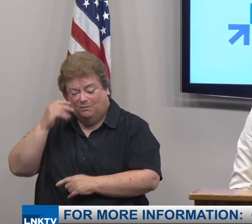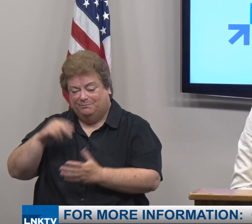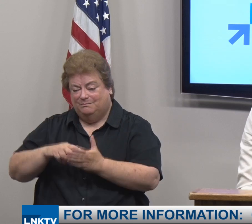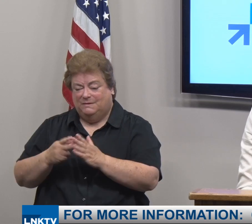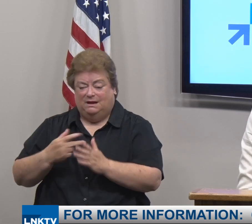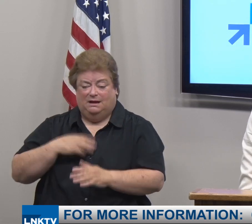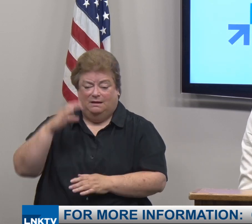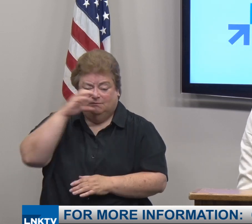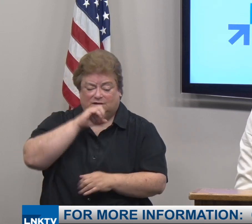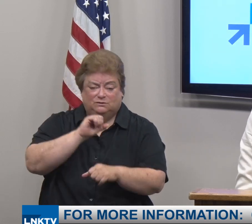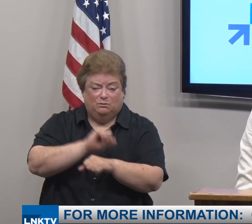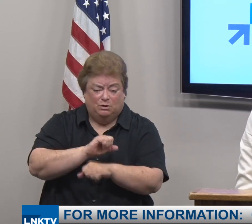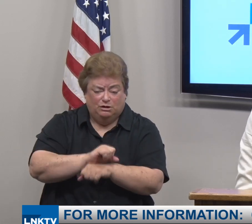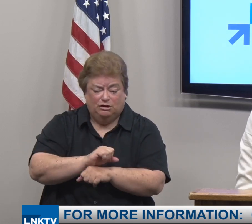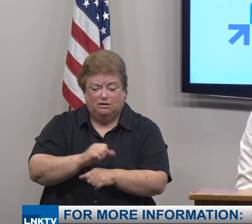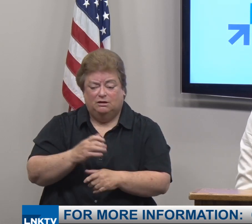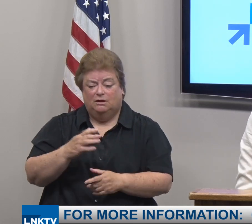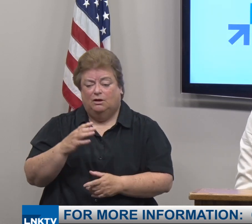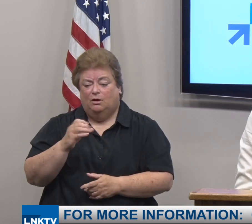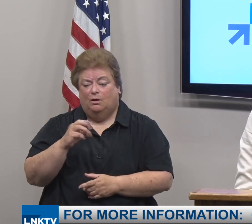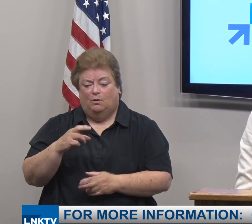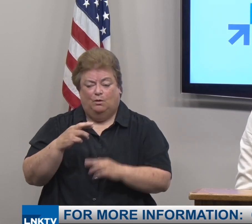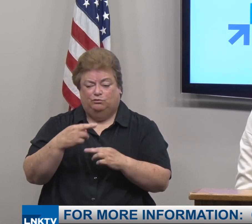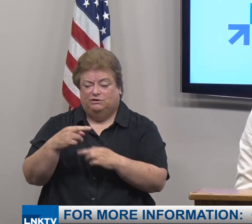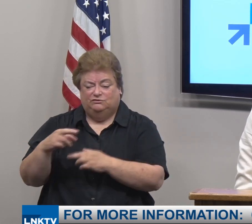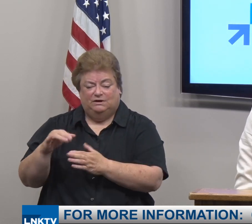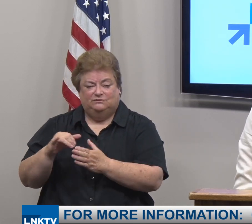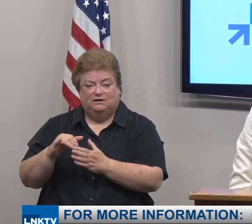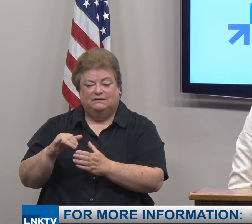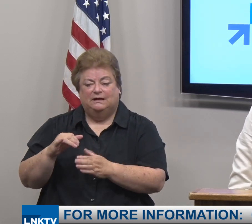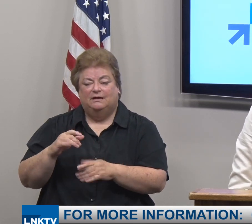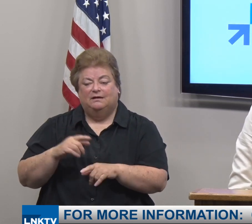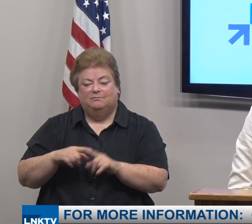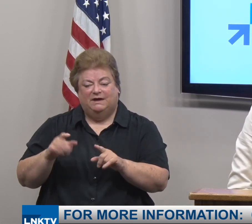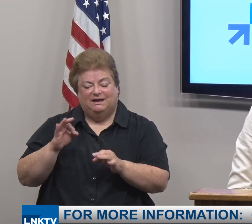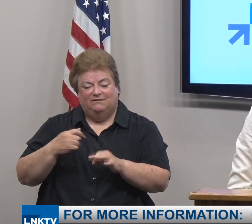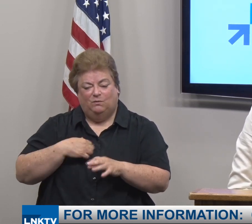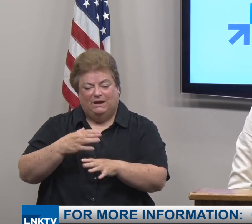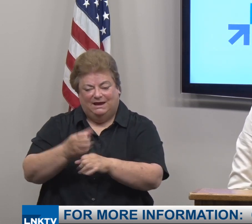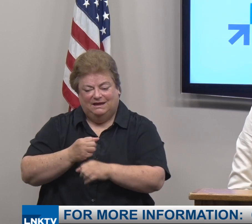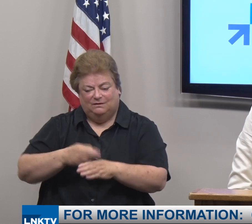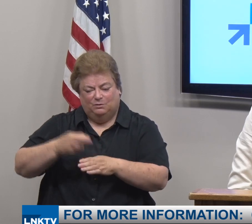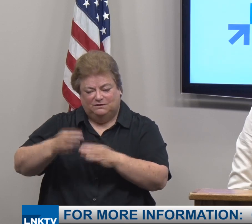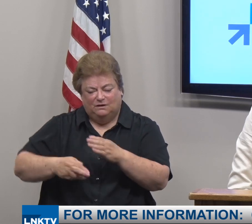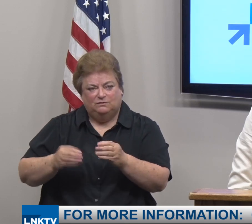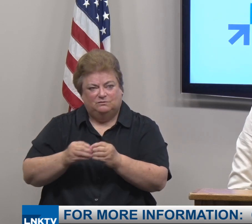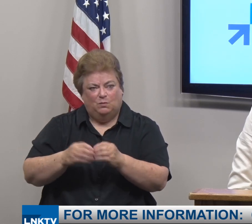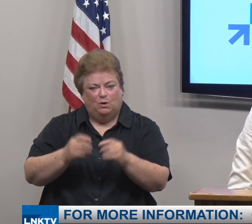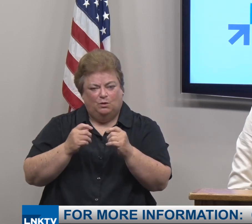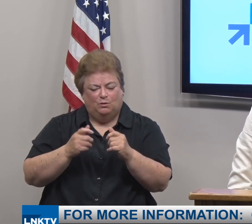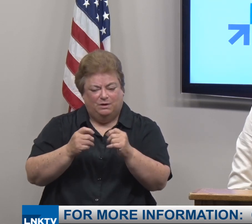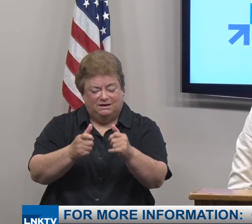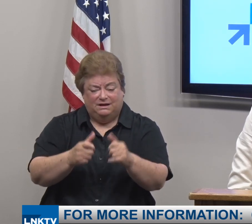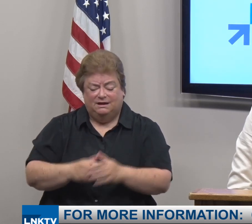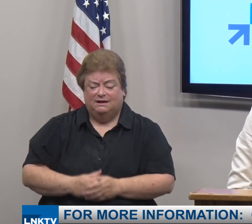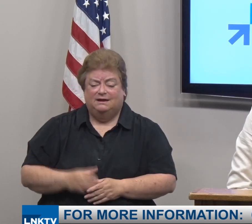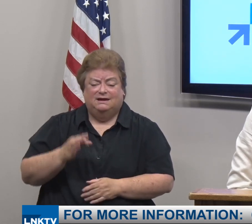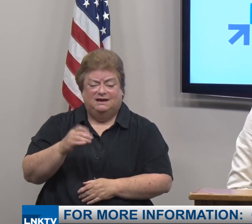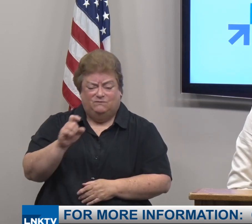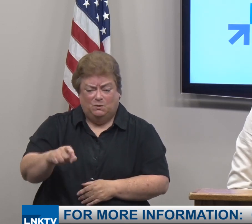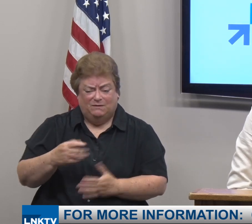of restrictions that could be avoided if those lab results came back more quickly. And frankly, if you wait that